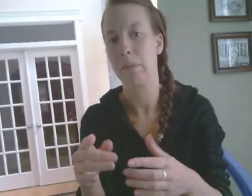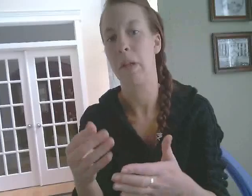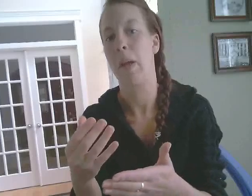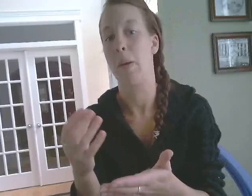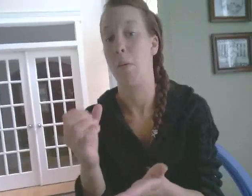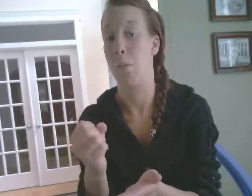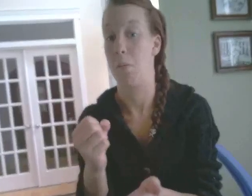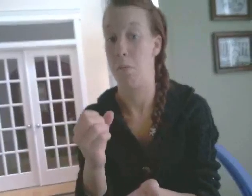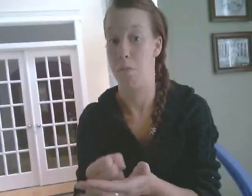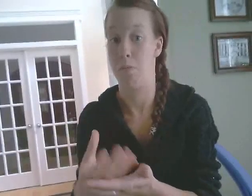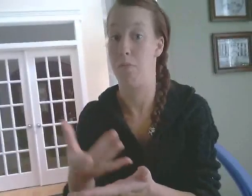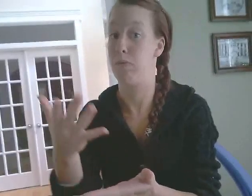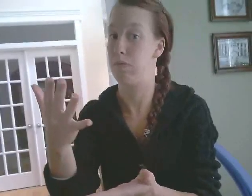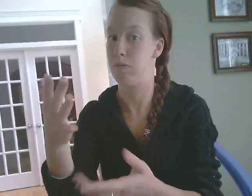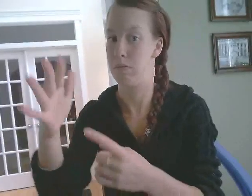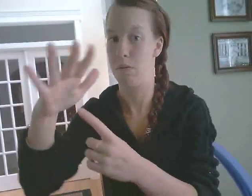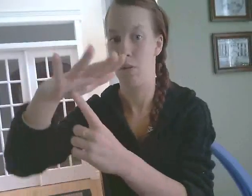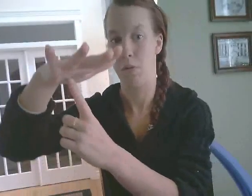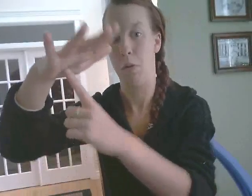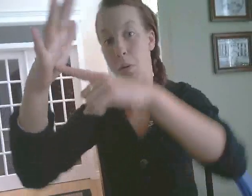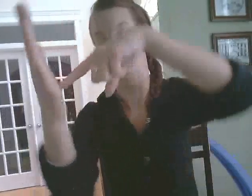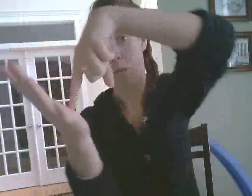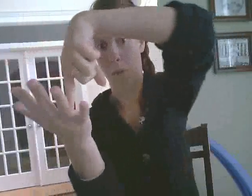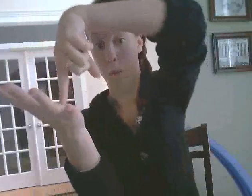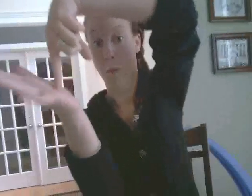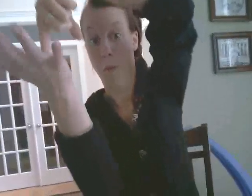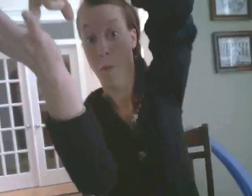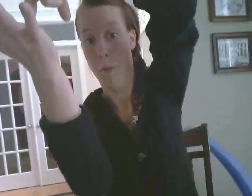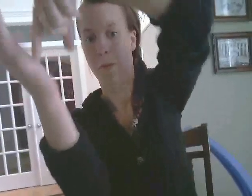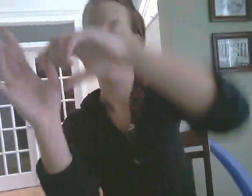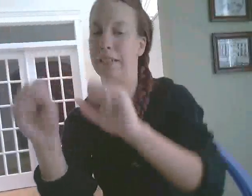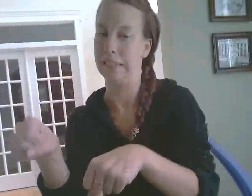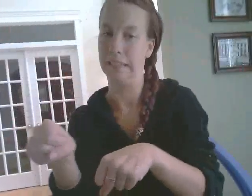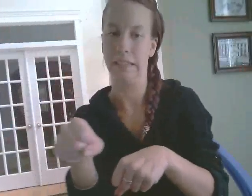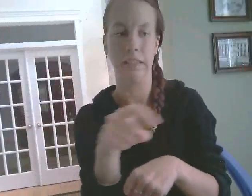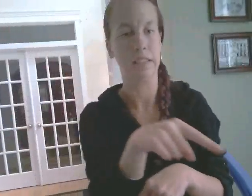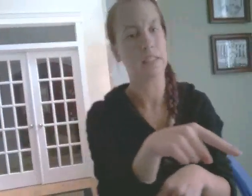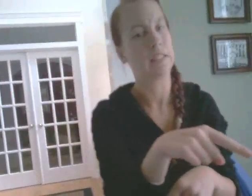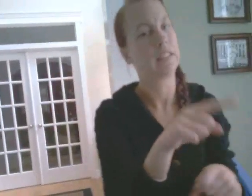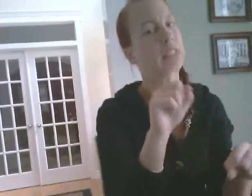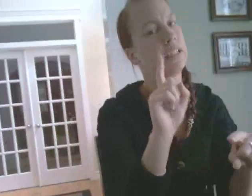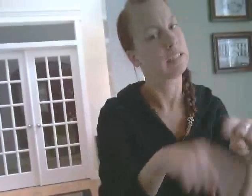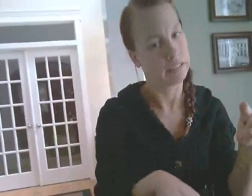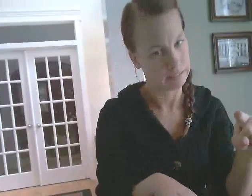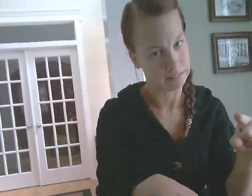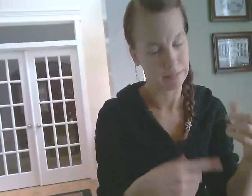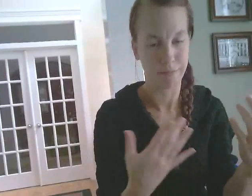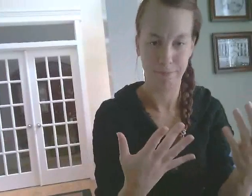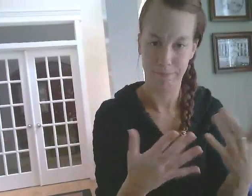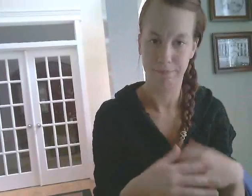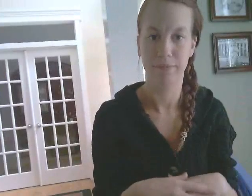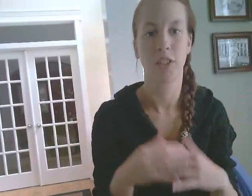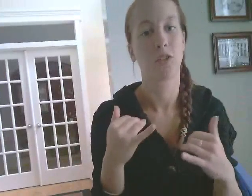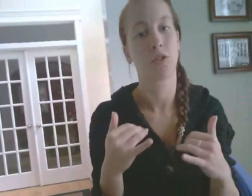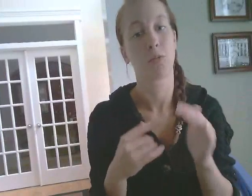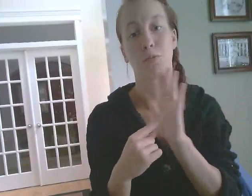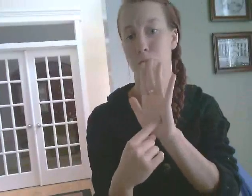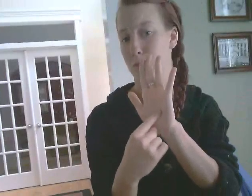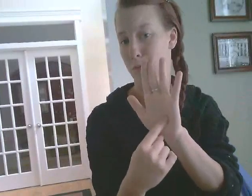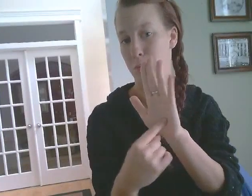now what I want to do is show you, because a picture's worth 1,000 words, how the helicopter flies. So what